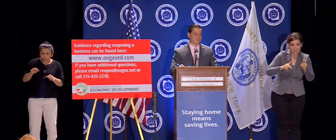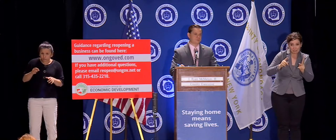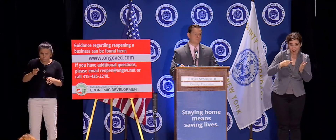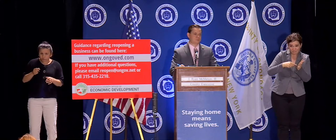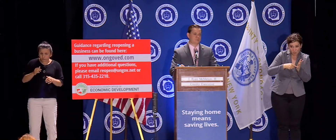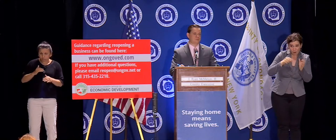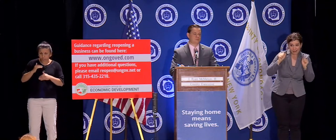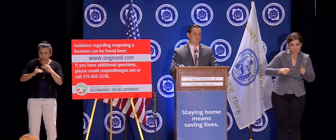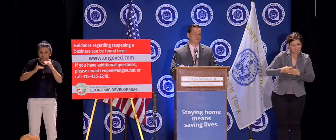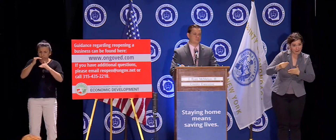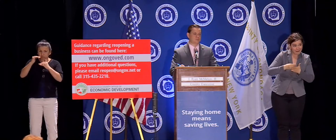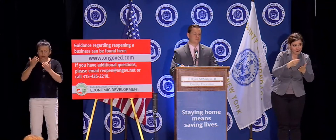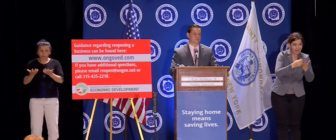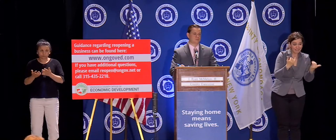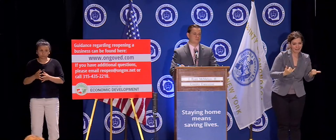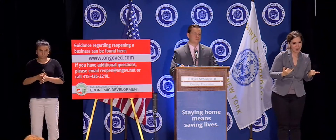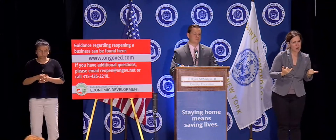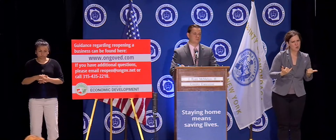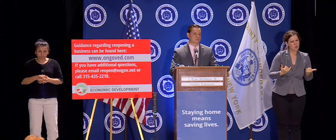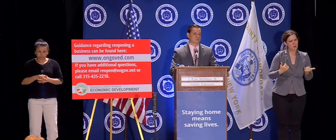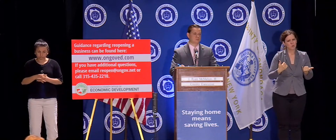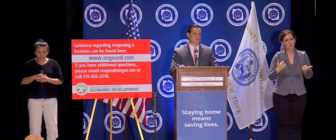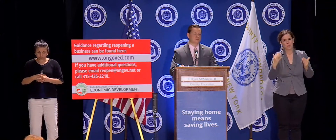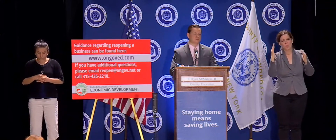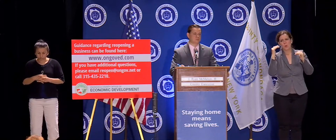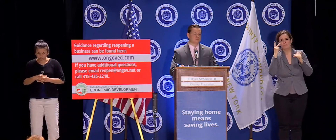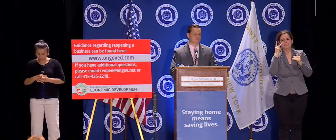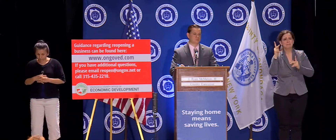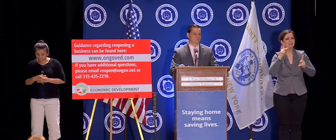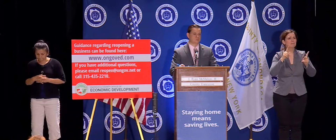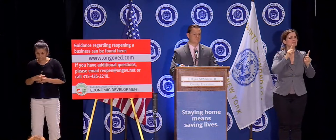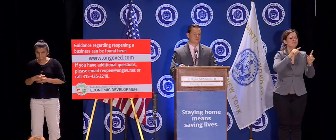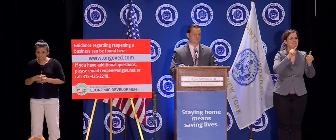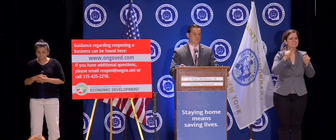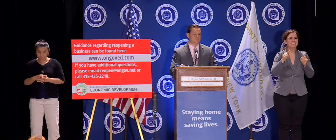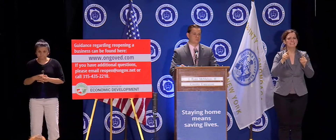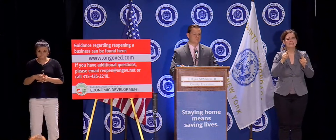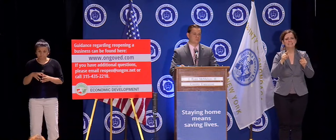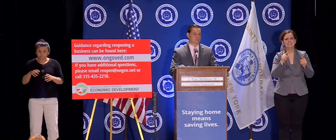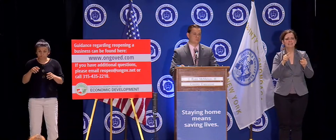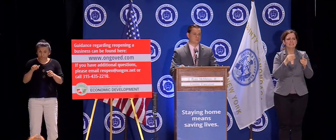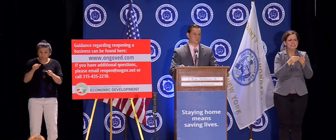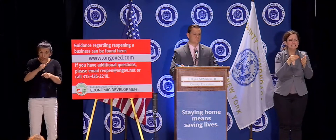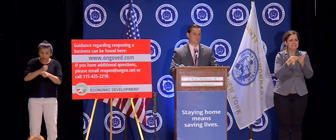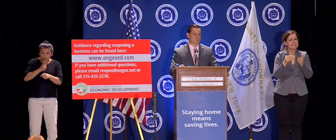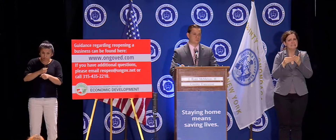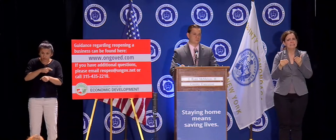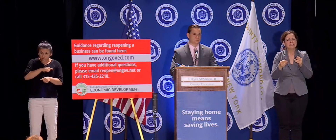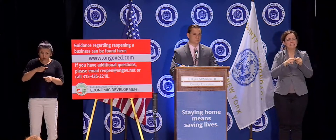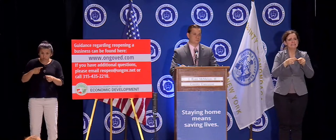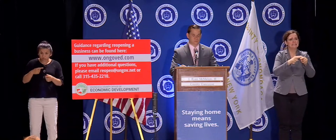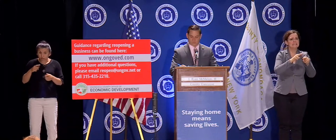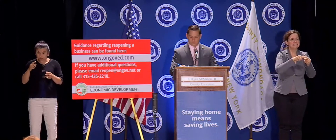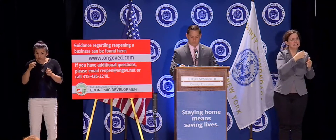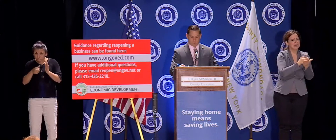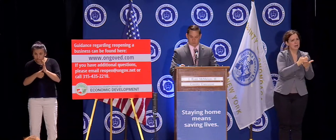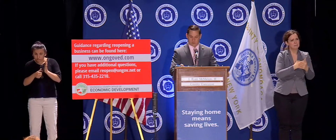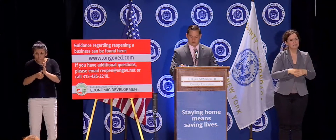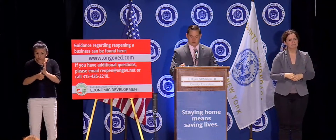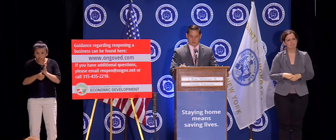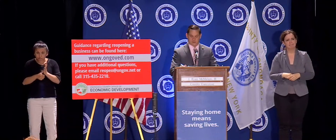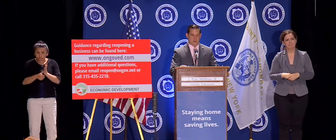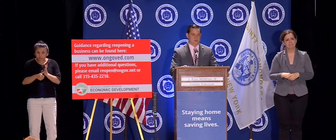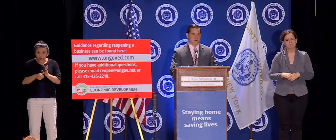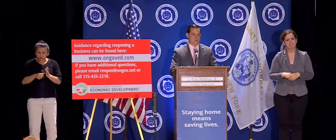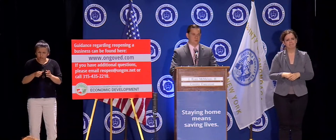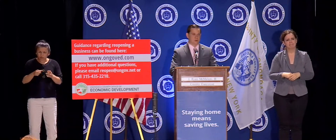employee tested positive asymptomatically, and I know you can't disclose exactly who that is, but is it someone that you've come in touch with, and have you been tested? Nope, I